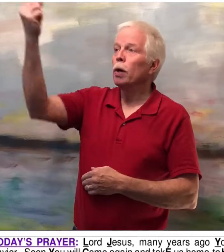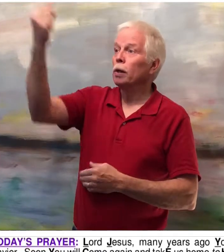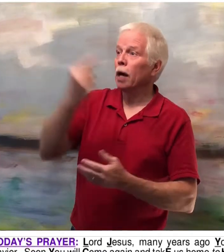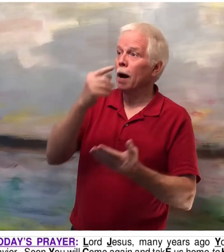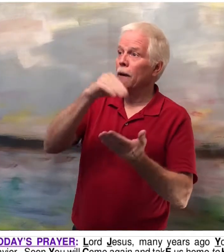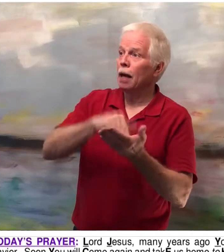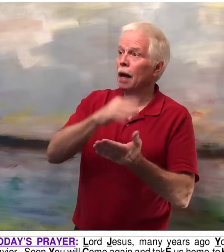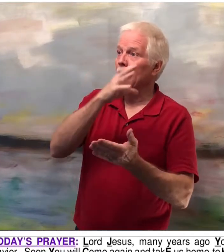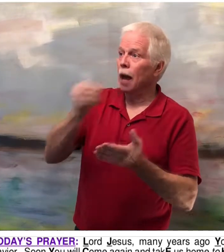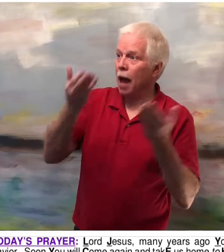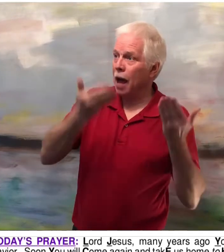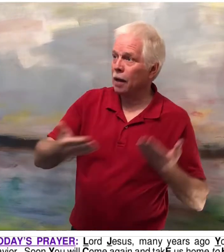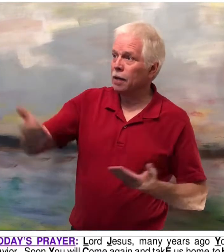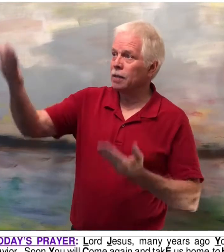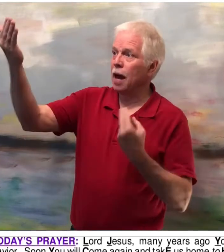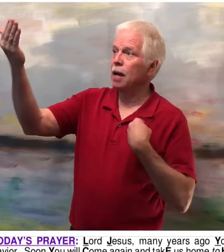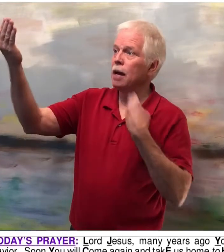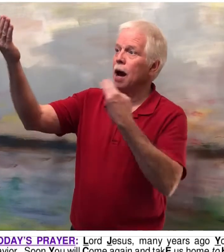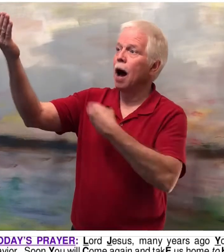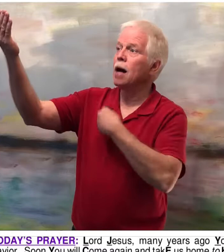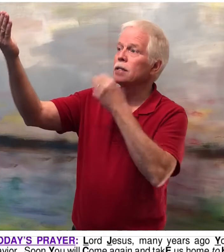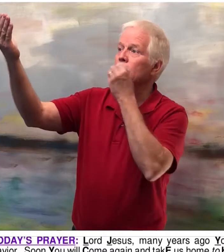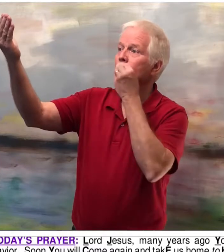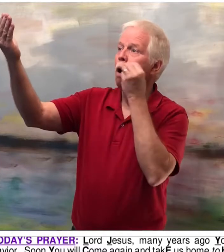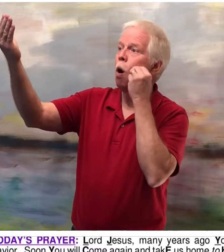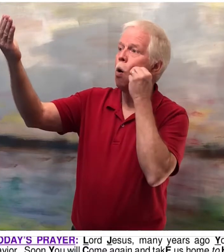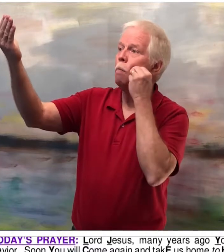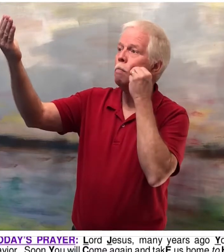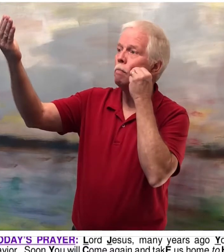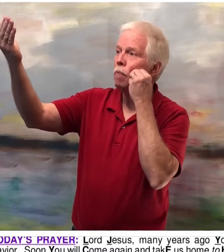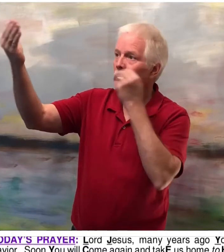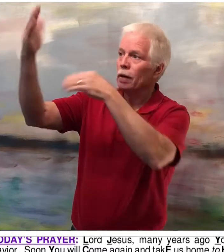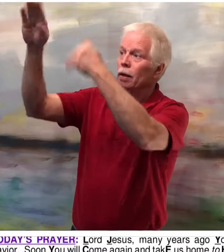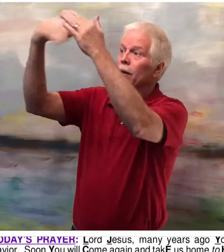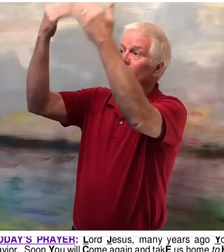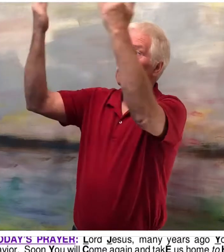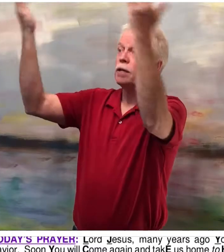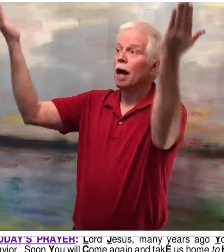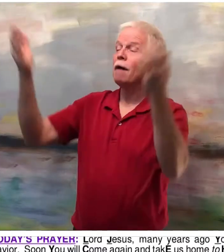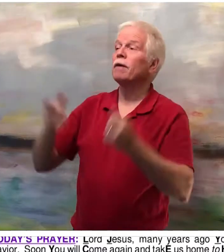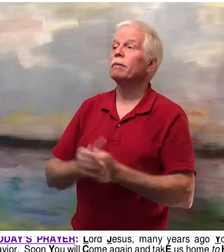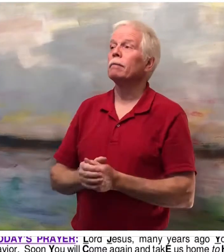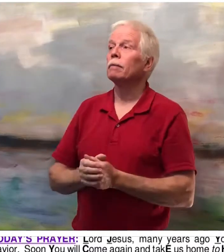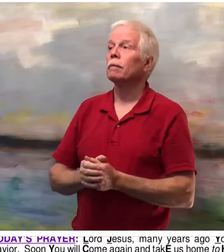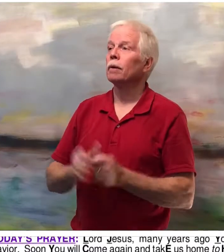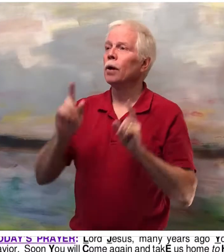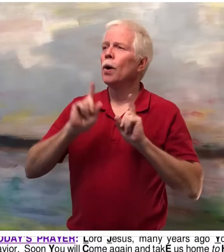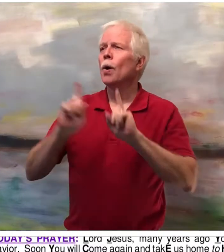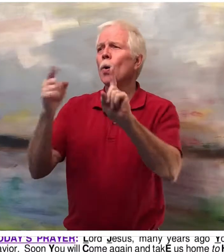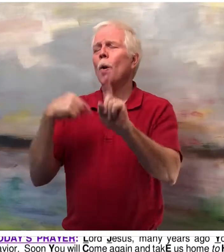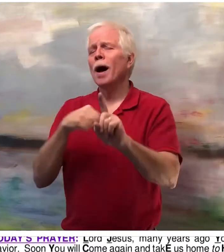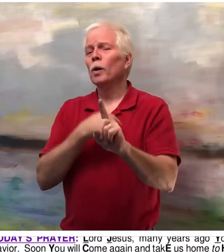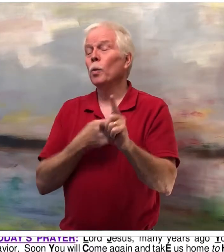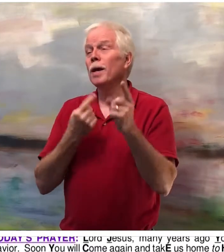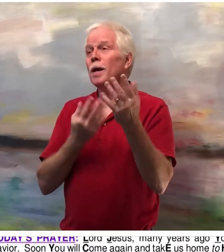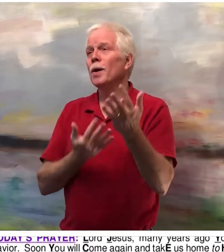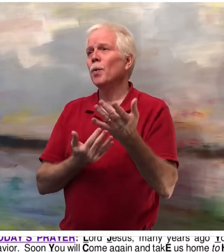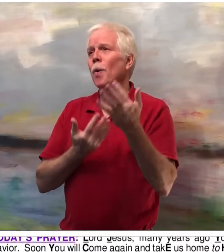will come again…and take us…home…to heaven…so heaven…full…